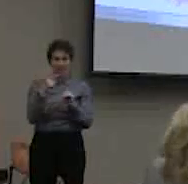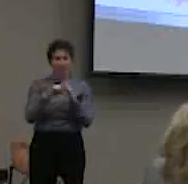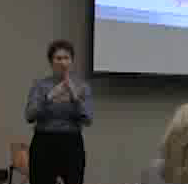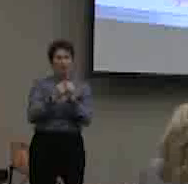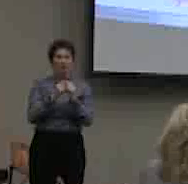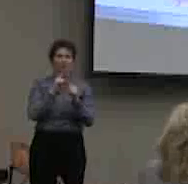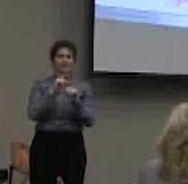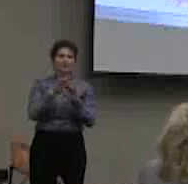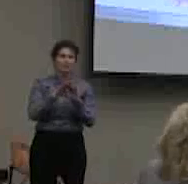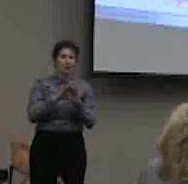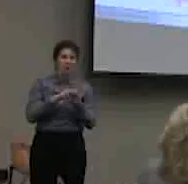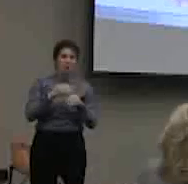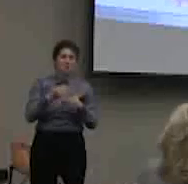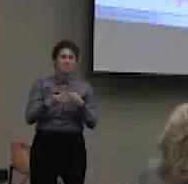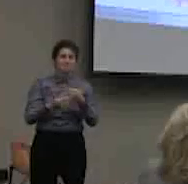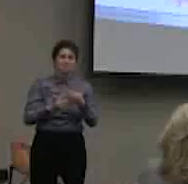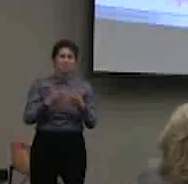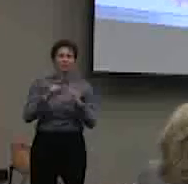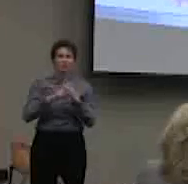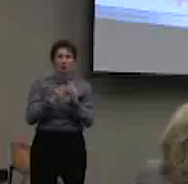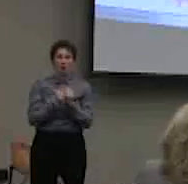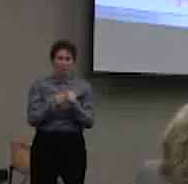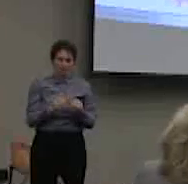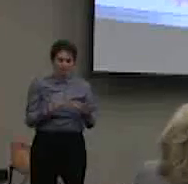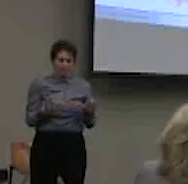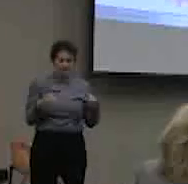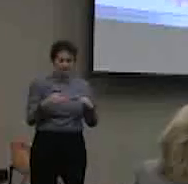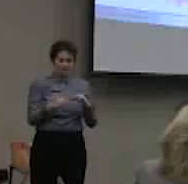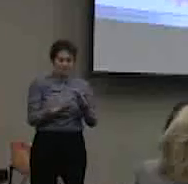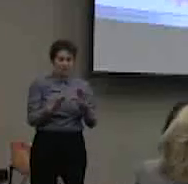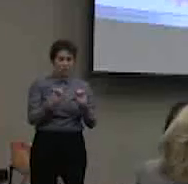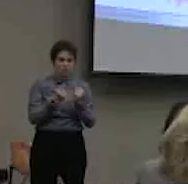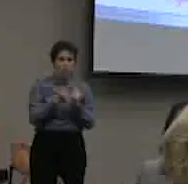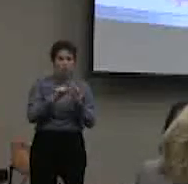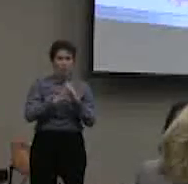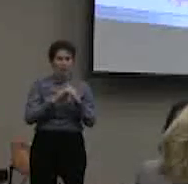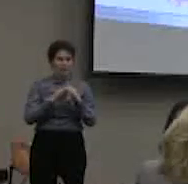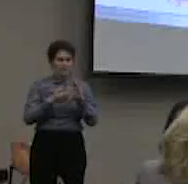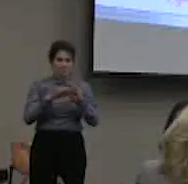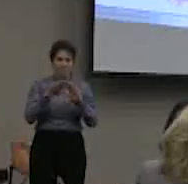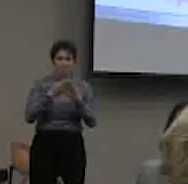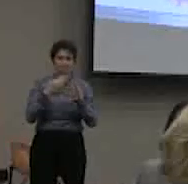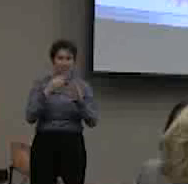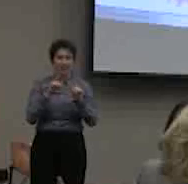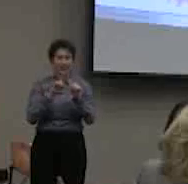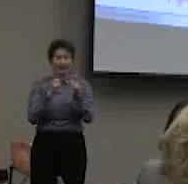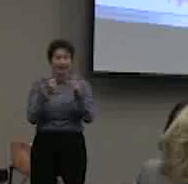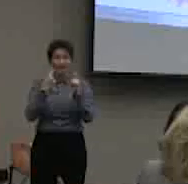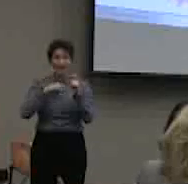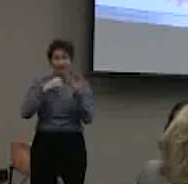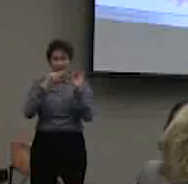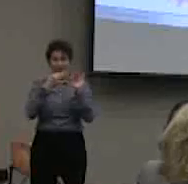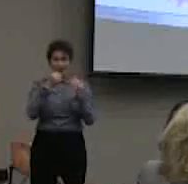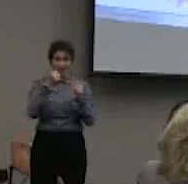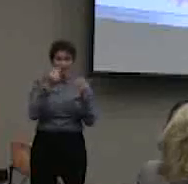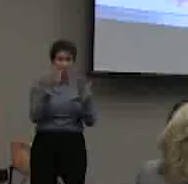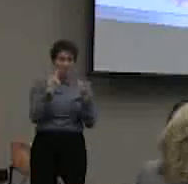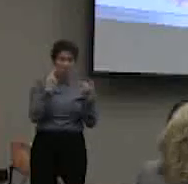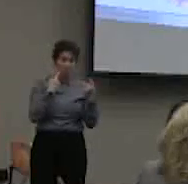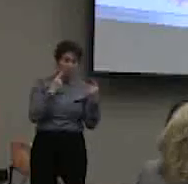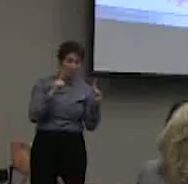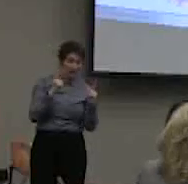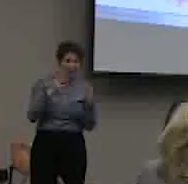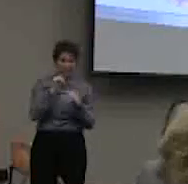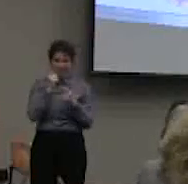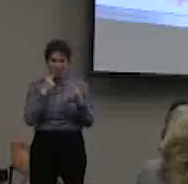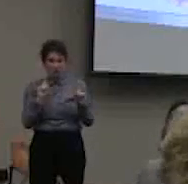slower churn. We wanted to start with a core group who was ready to run, learn, and give us a bunch of feedback about what's working and what's not, and expand